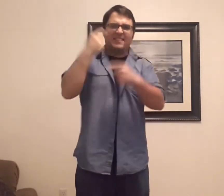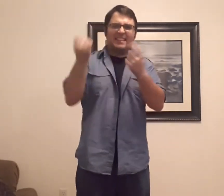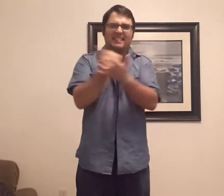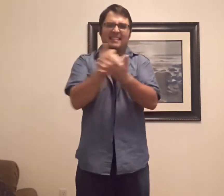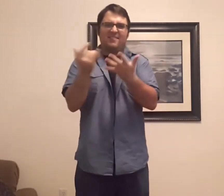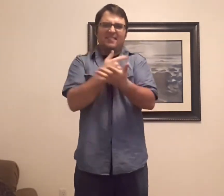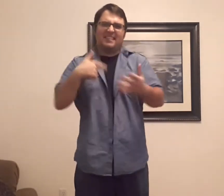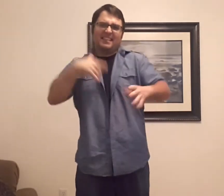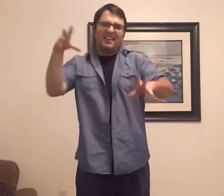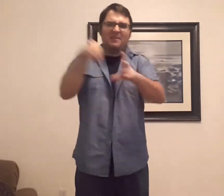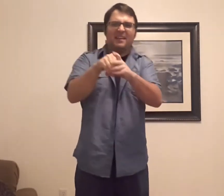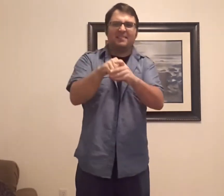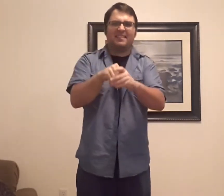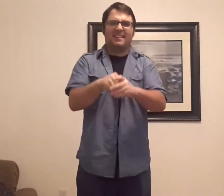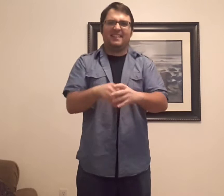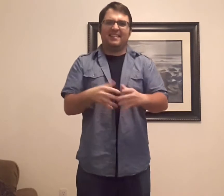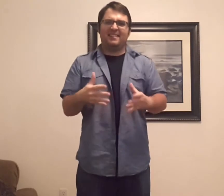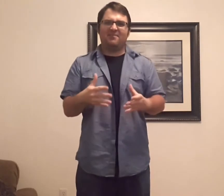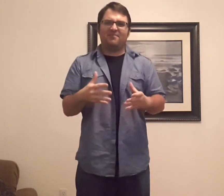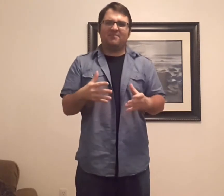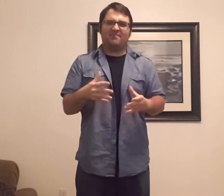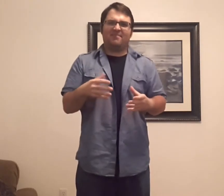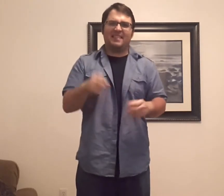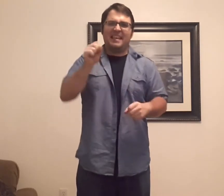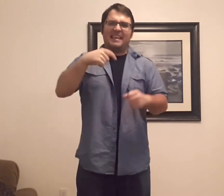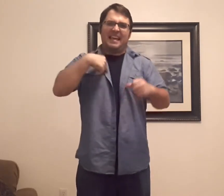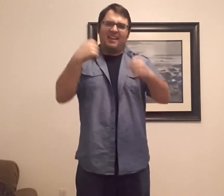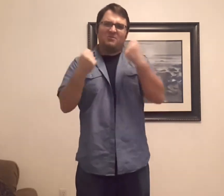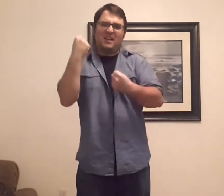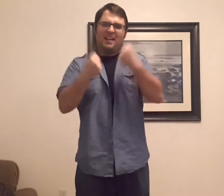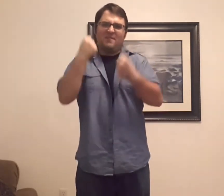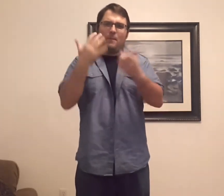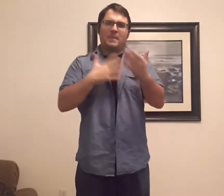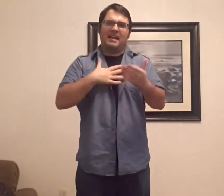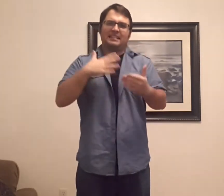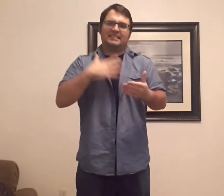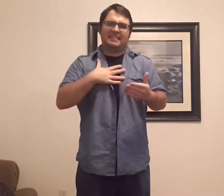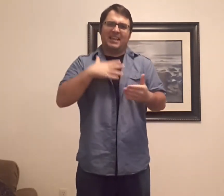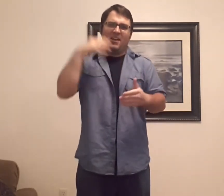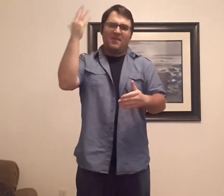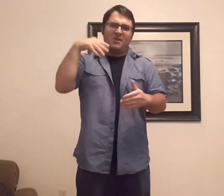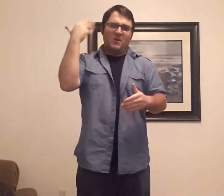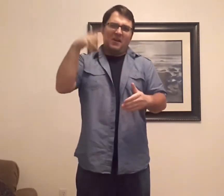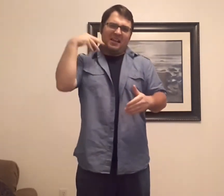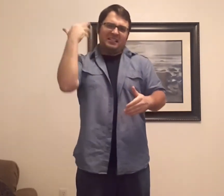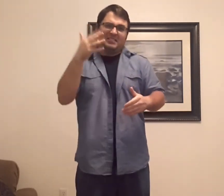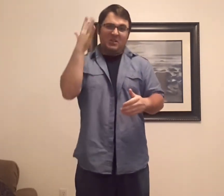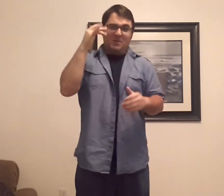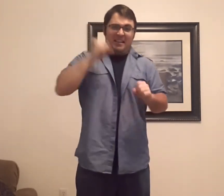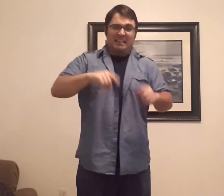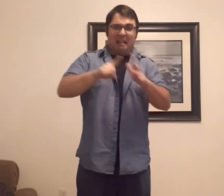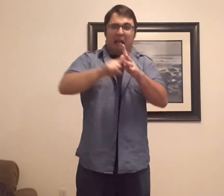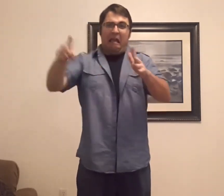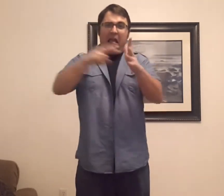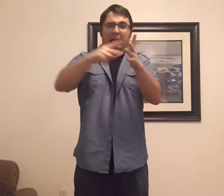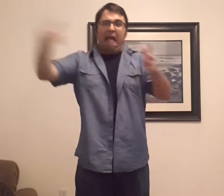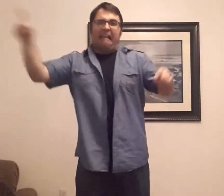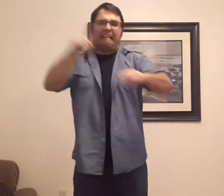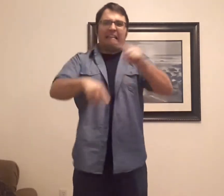thinking everything's about me. Yeah, I drive myself crazy, cause I can't escape the